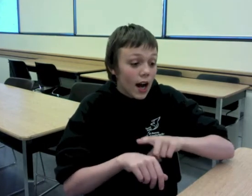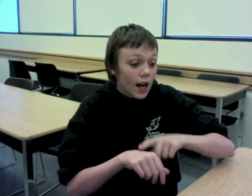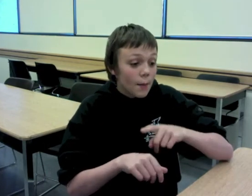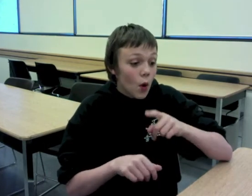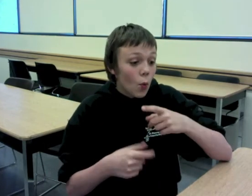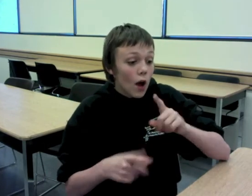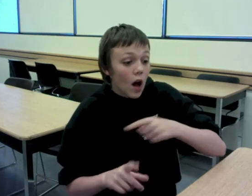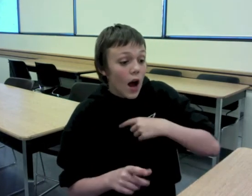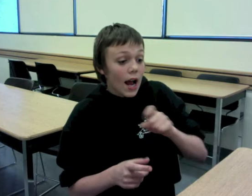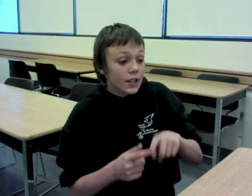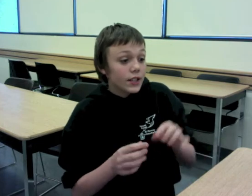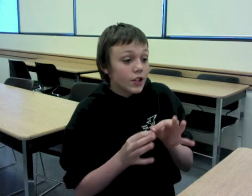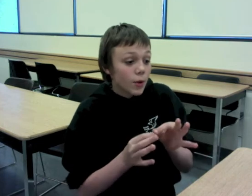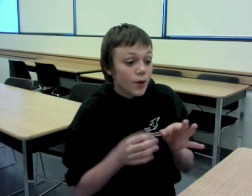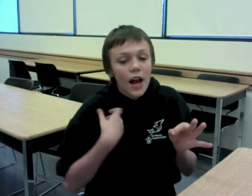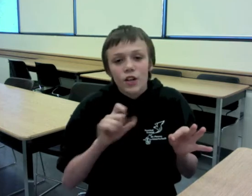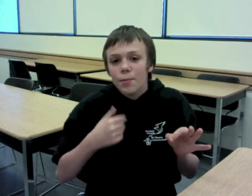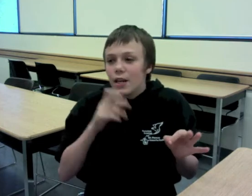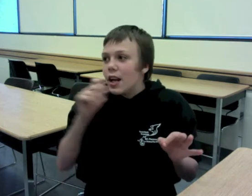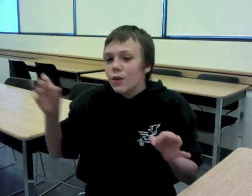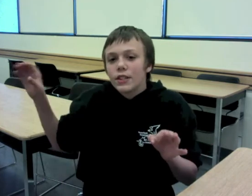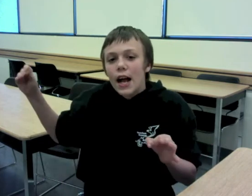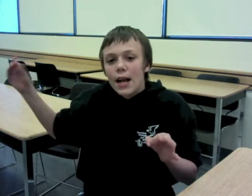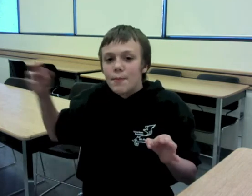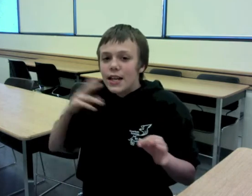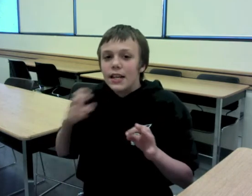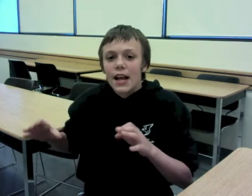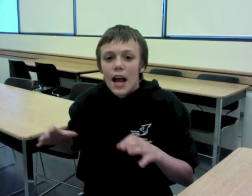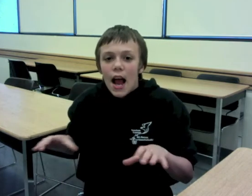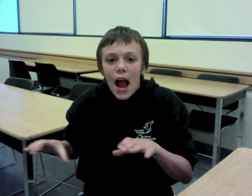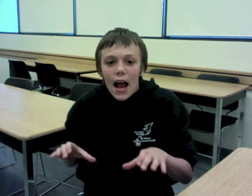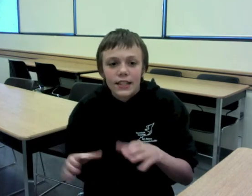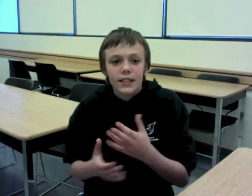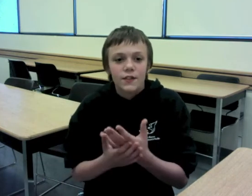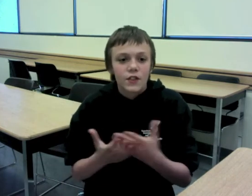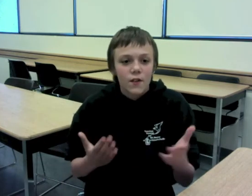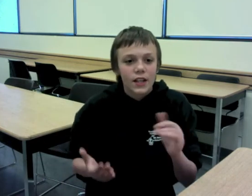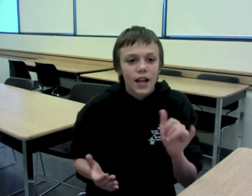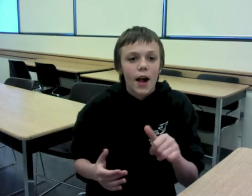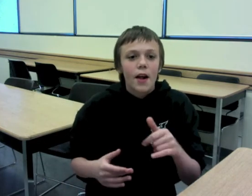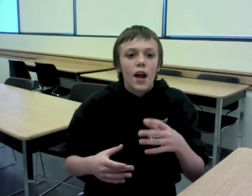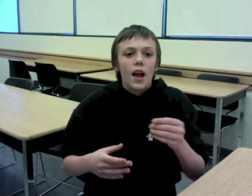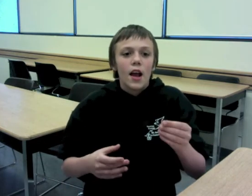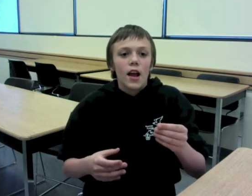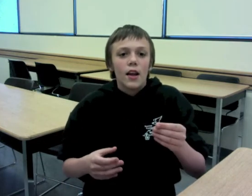all that time, well, I had to interpret. I could have been outside being active, stuff like that, and